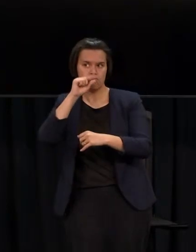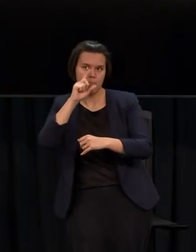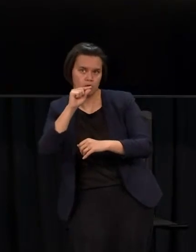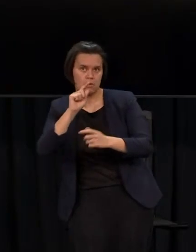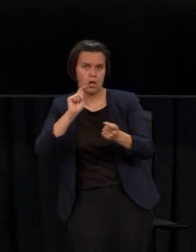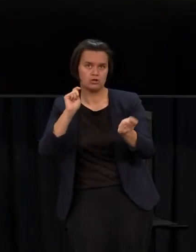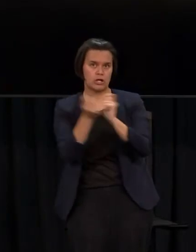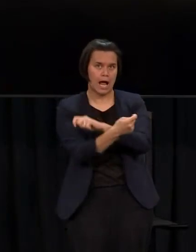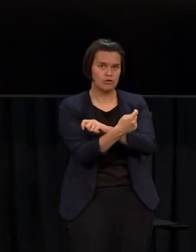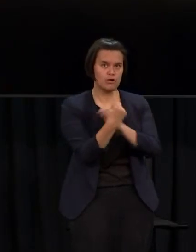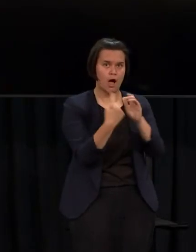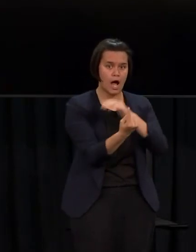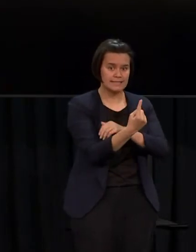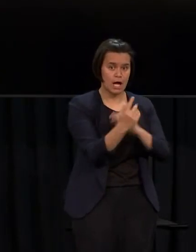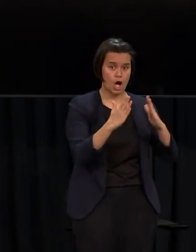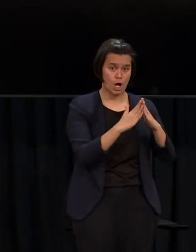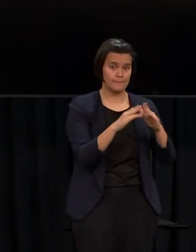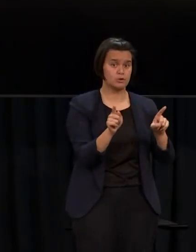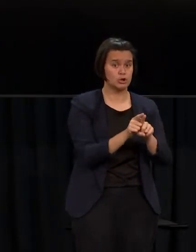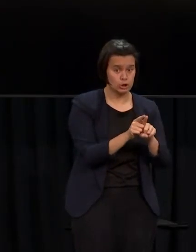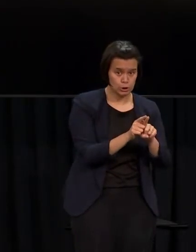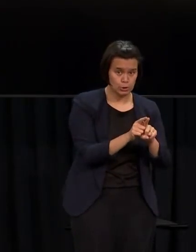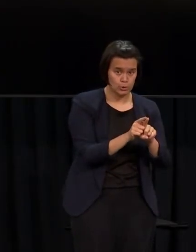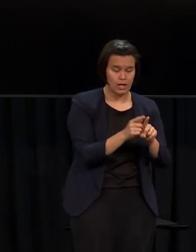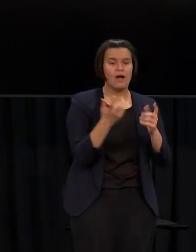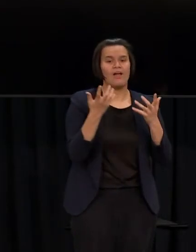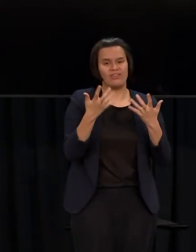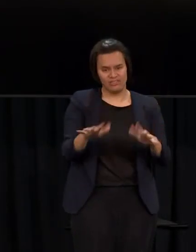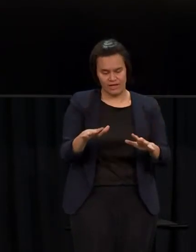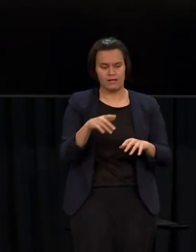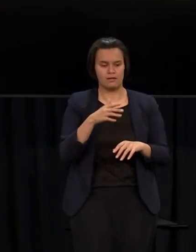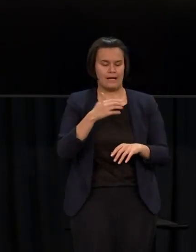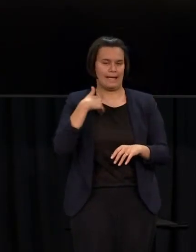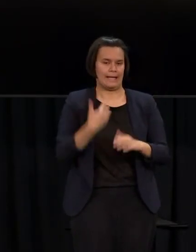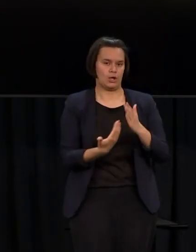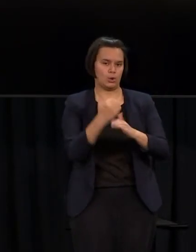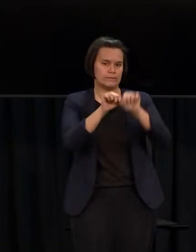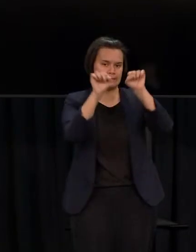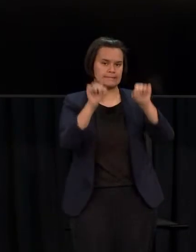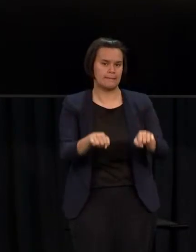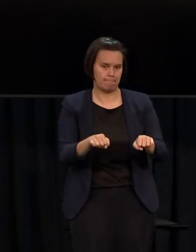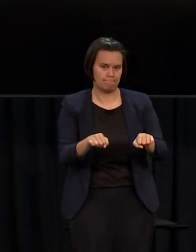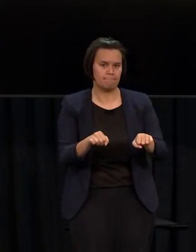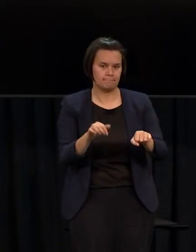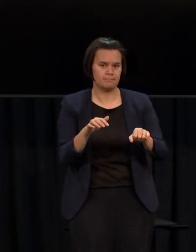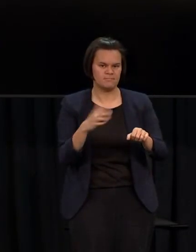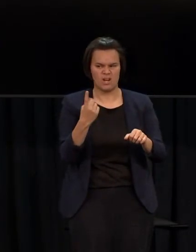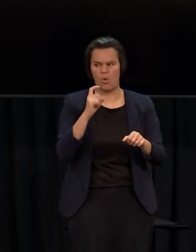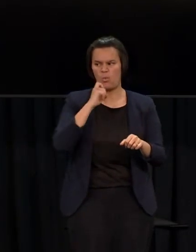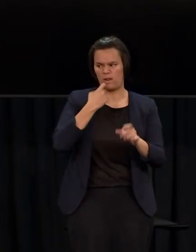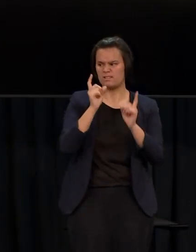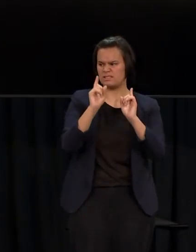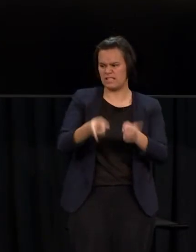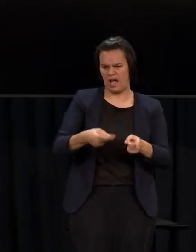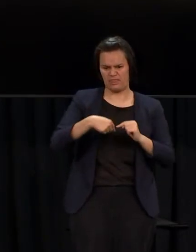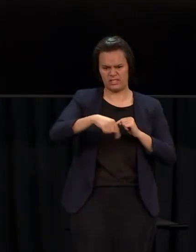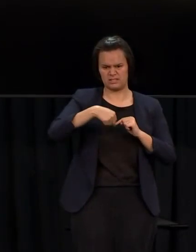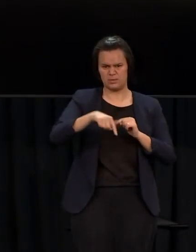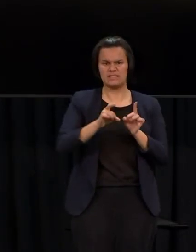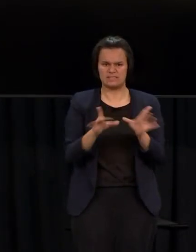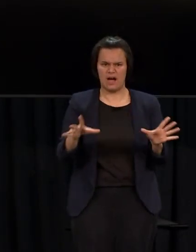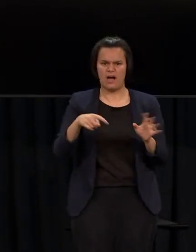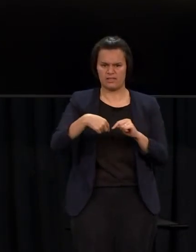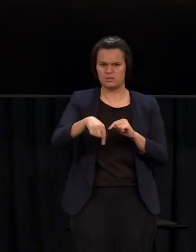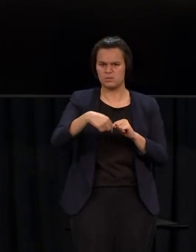well, and it will be finished, be in place this week with clinical oversight as well bedded in, and